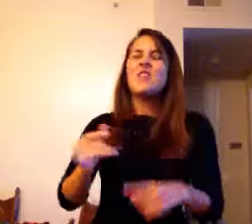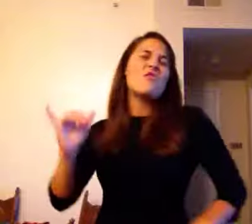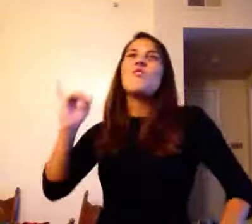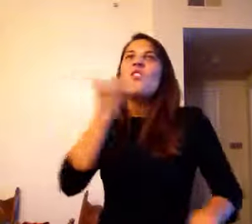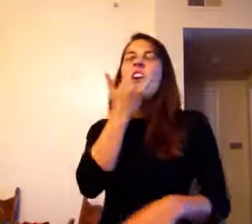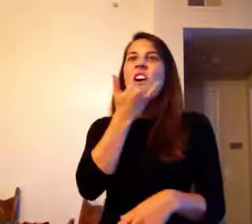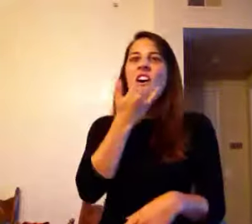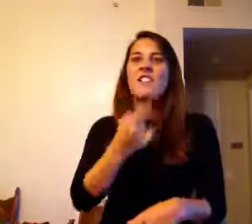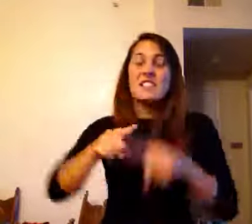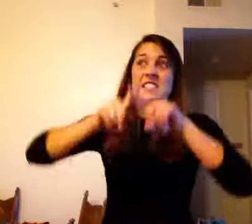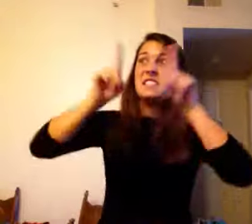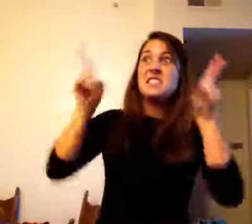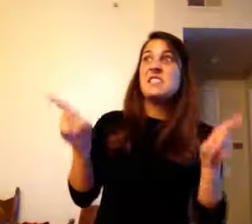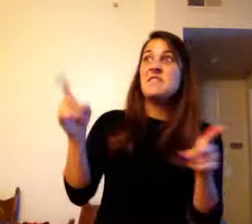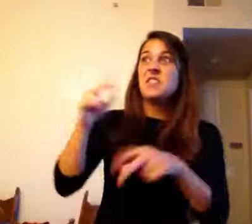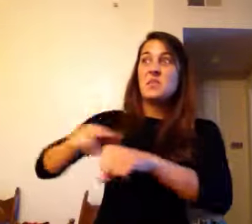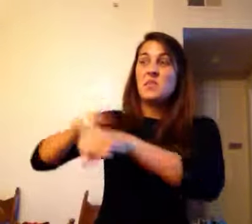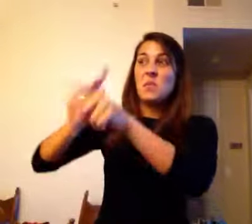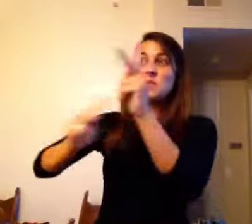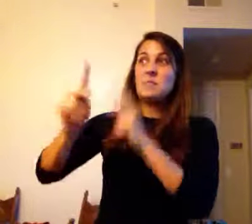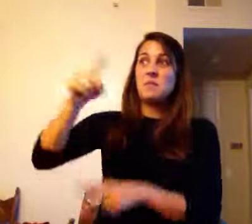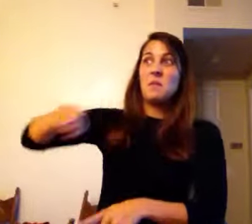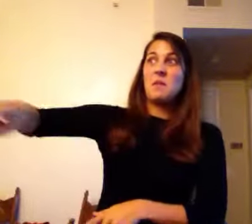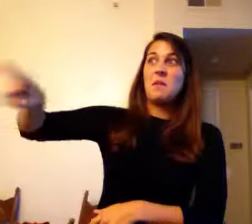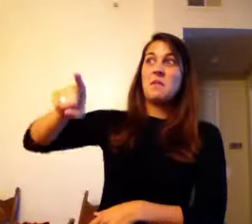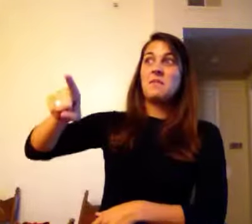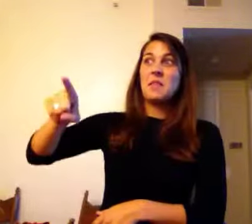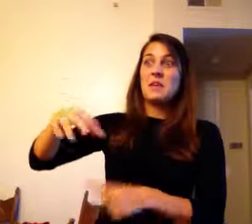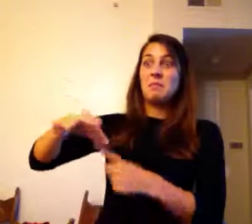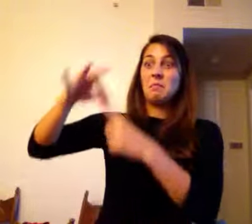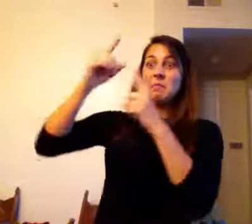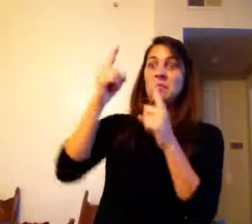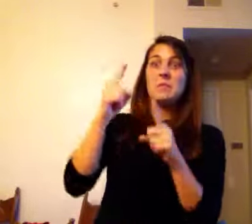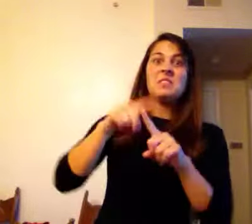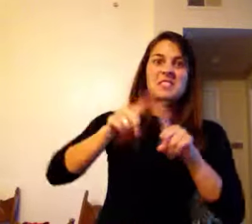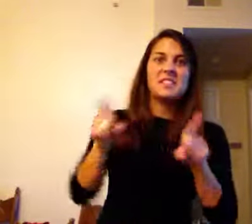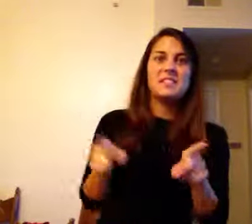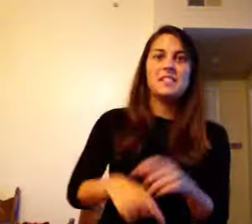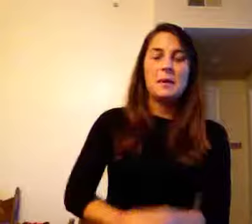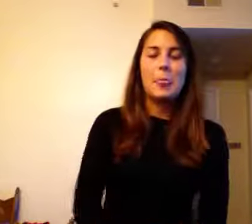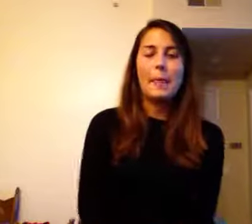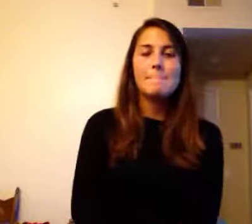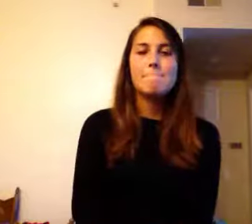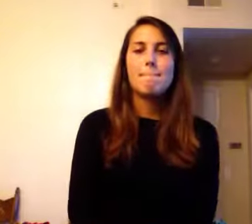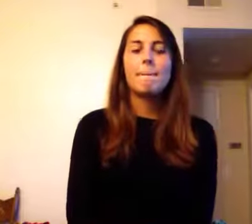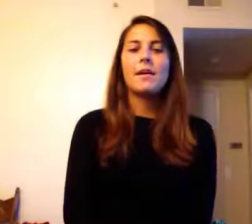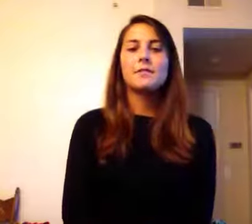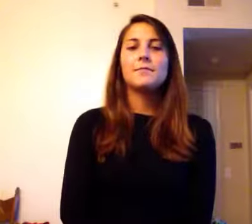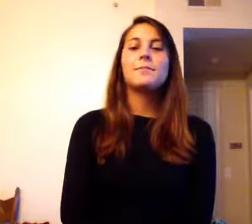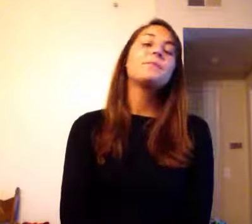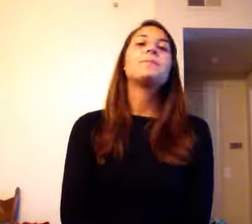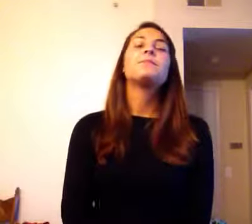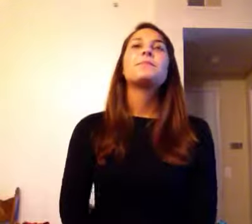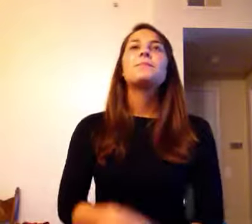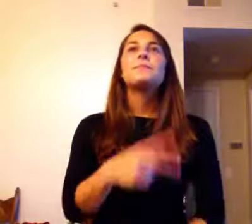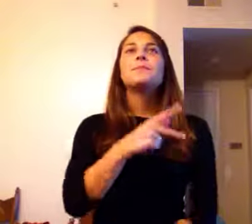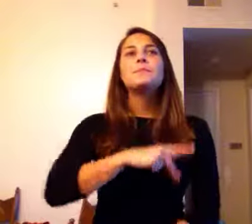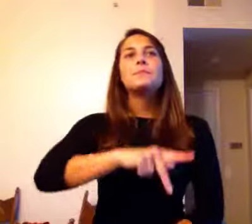which are a person's typical ways of thinking, behaving, and feeling. We often think of personality as being defined by